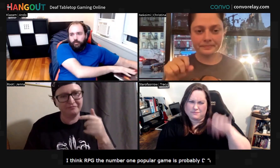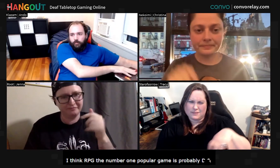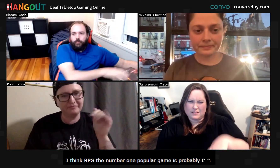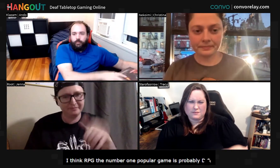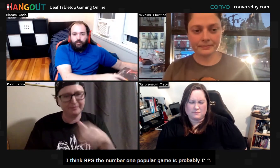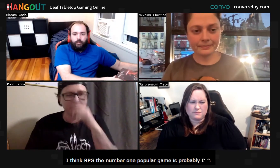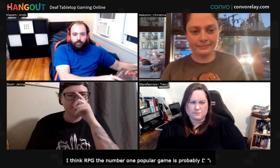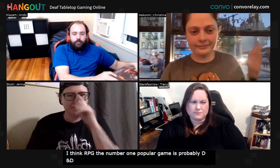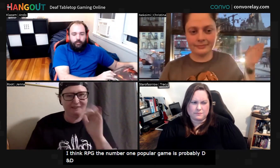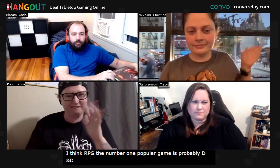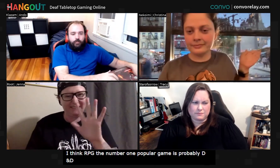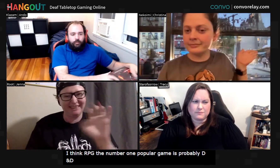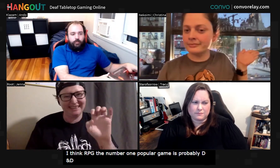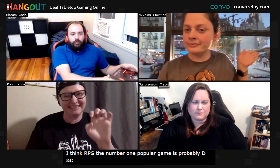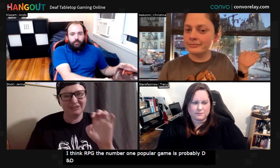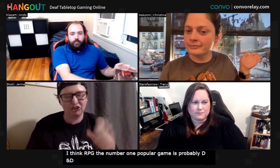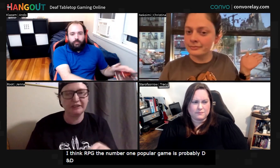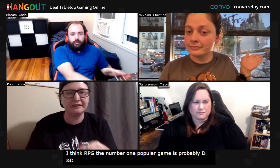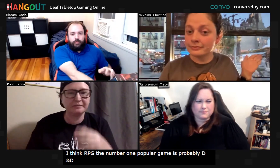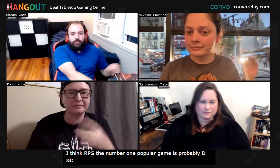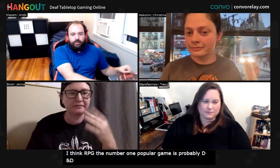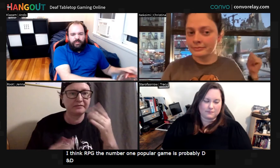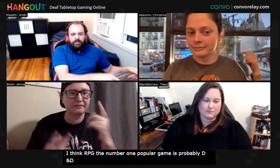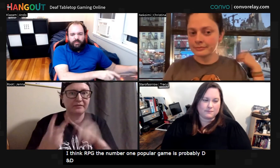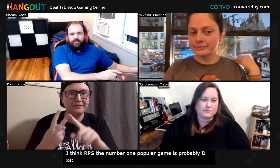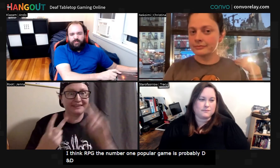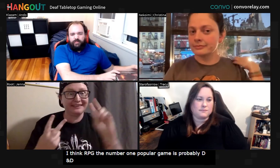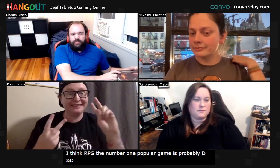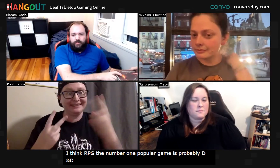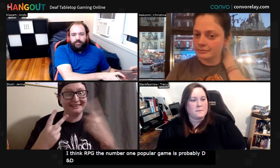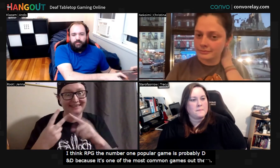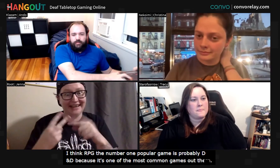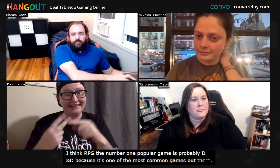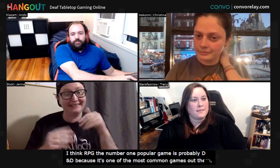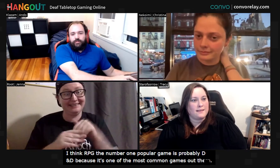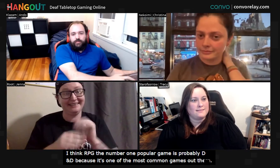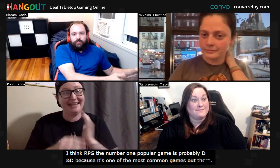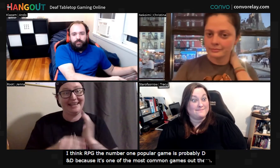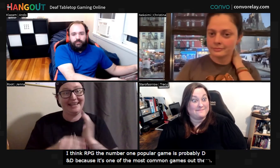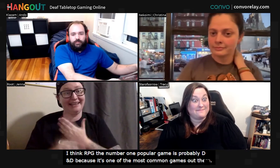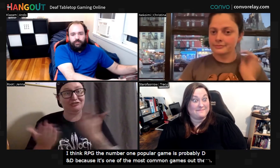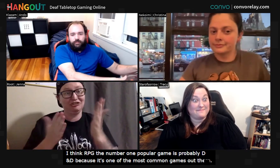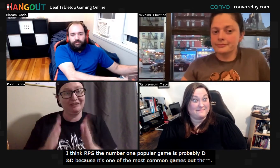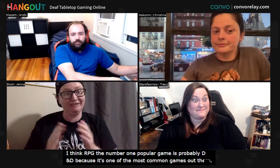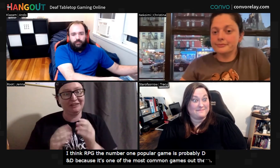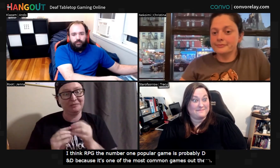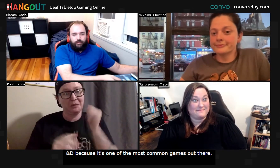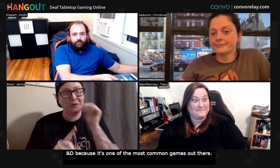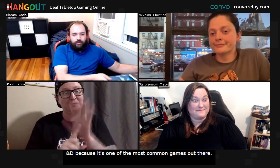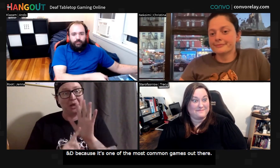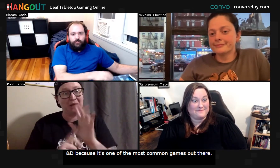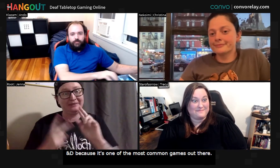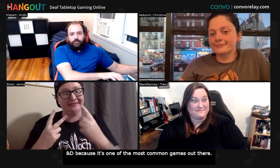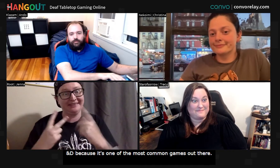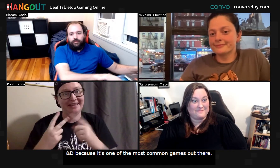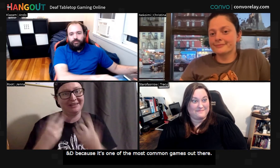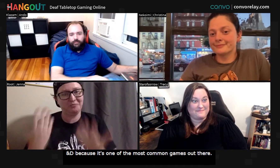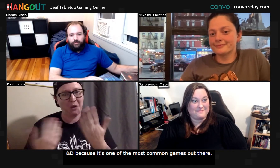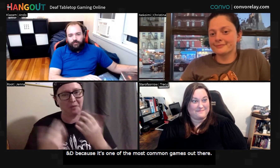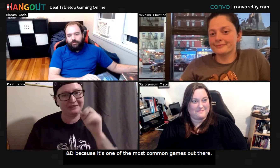absolutely. Yep. Yep, Dungeons and Dragons. right. And then I think the second one is in our server is most